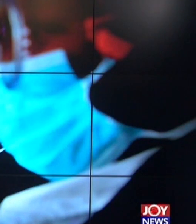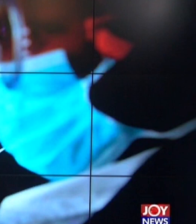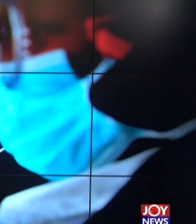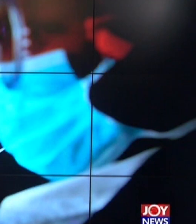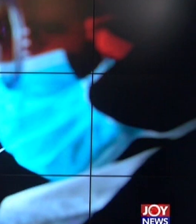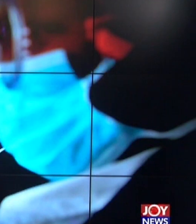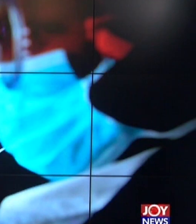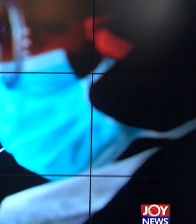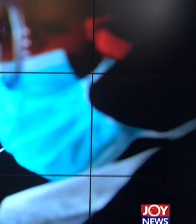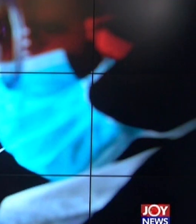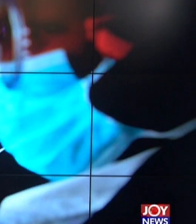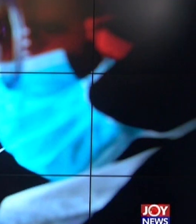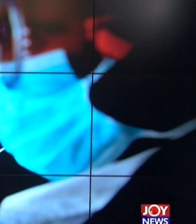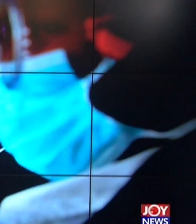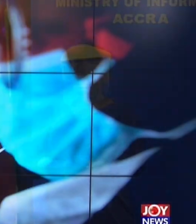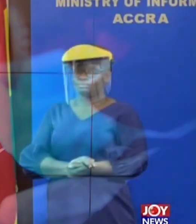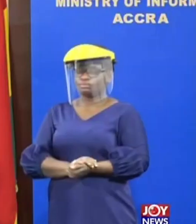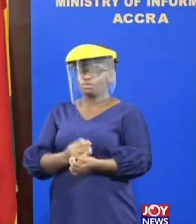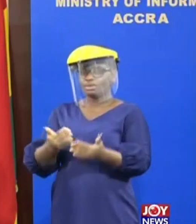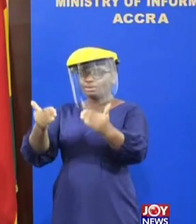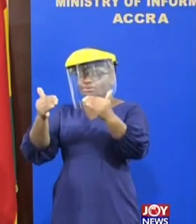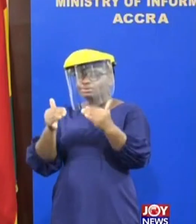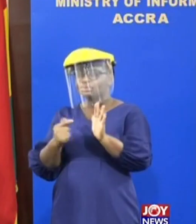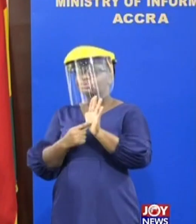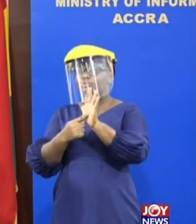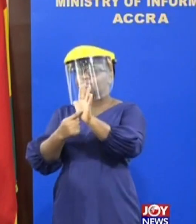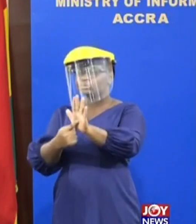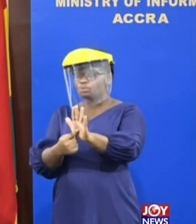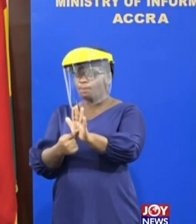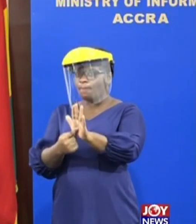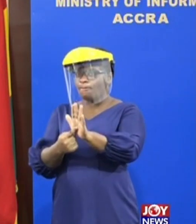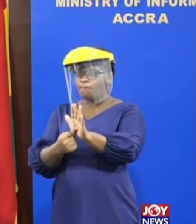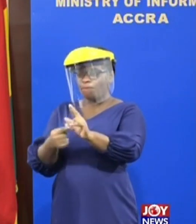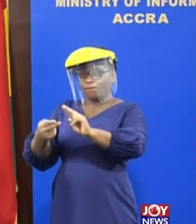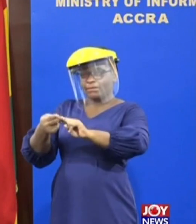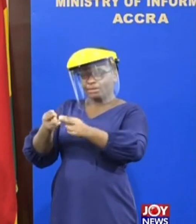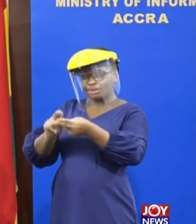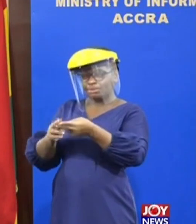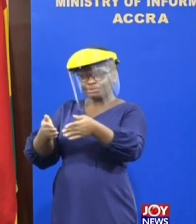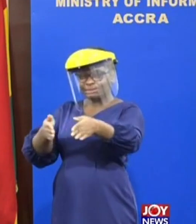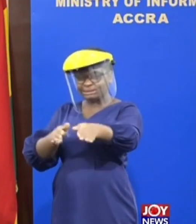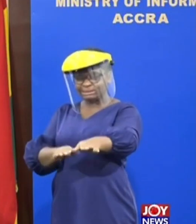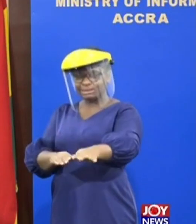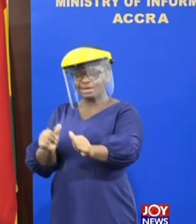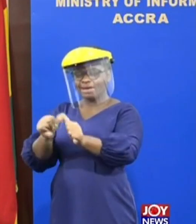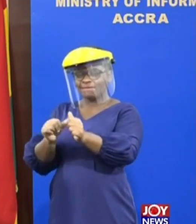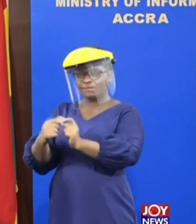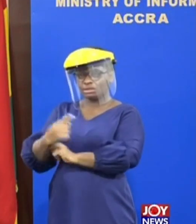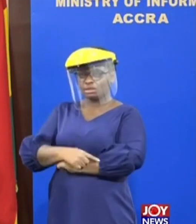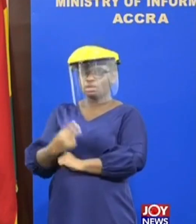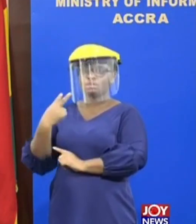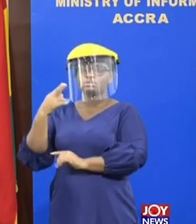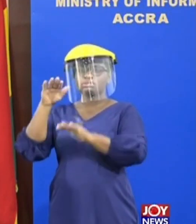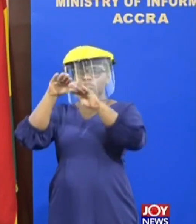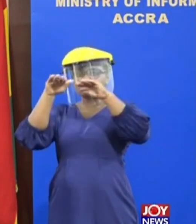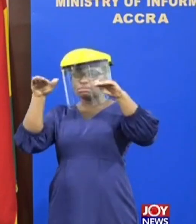failure, and hypertension. Show you the number of deaths per day, and you can see it